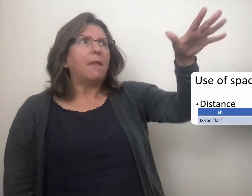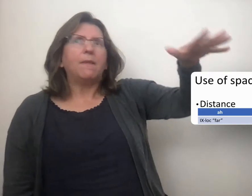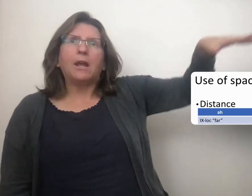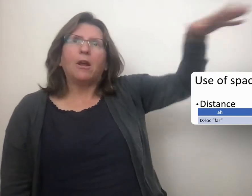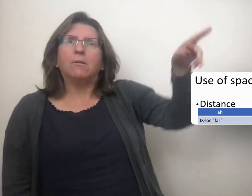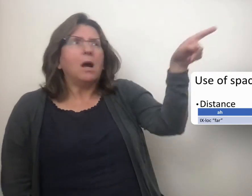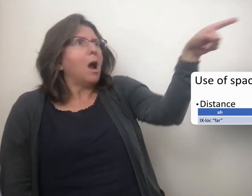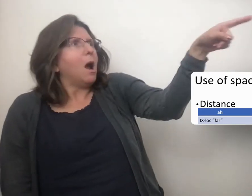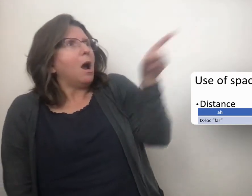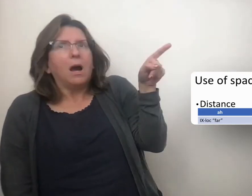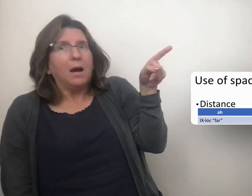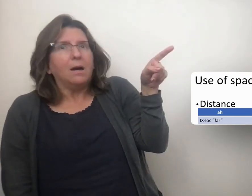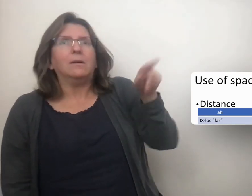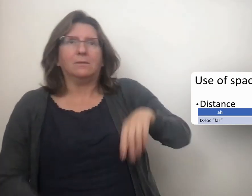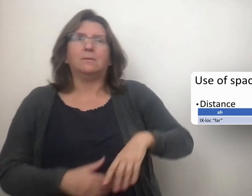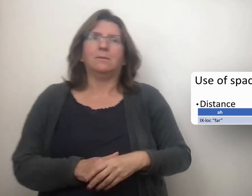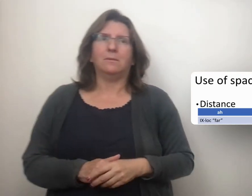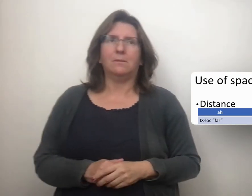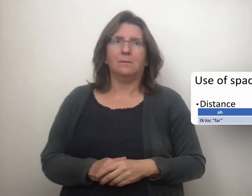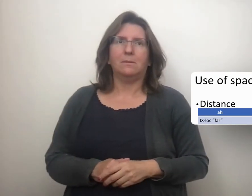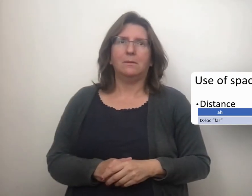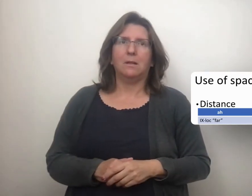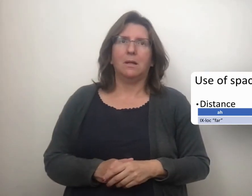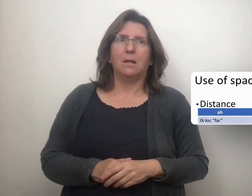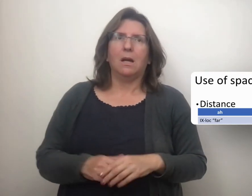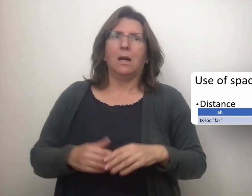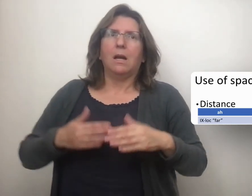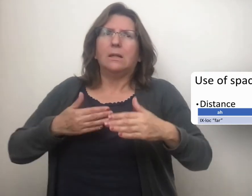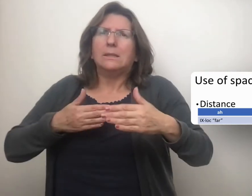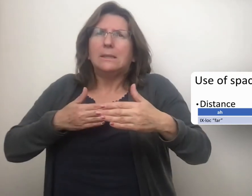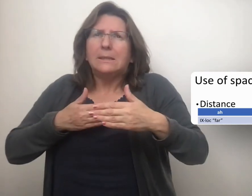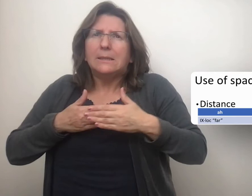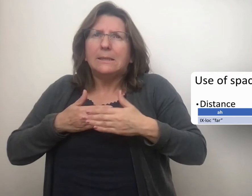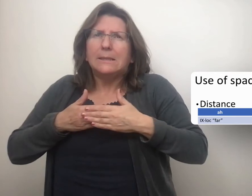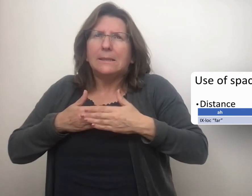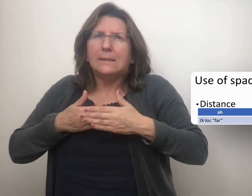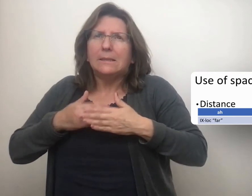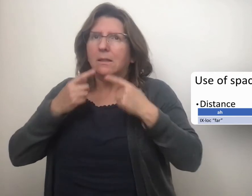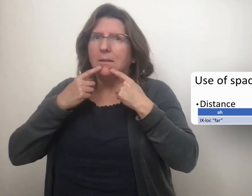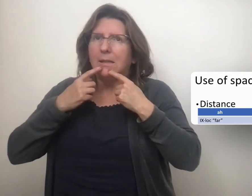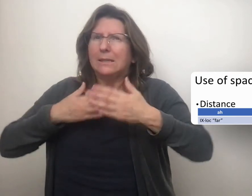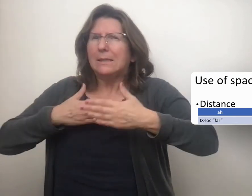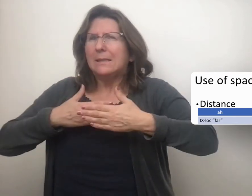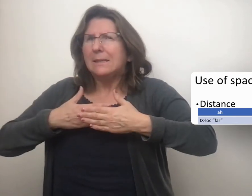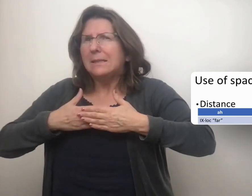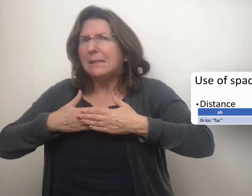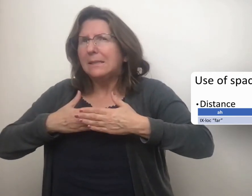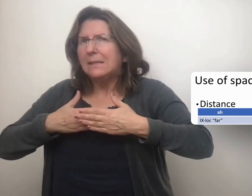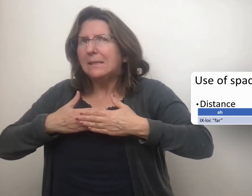movement, eye gaze, and facial grammar, you can indicate the meaning of something very far away or something